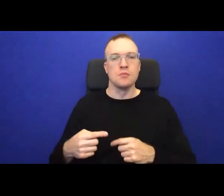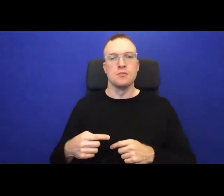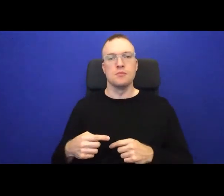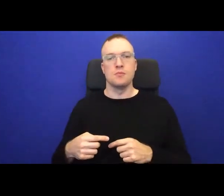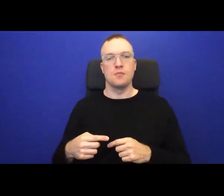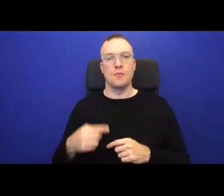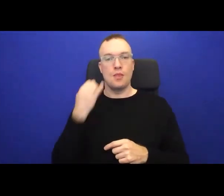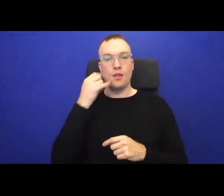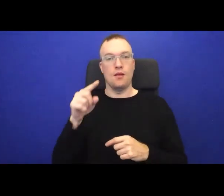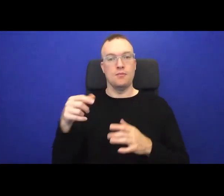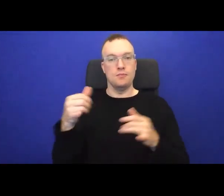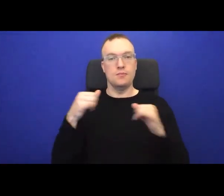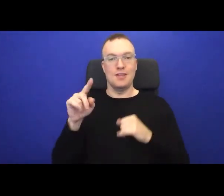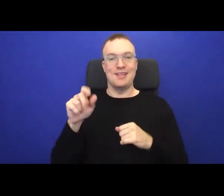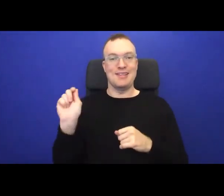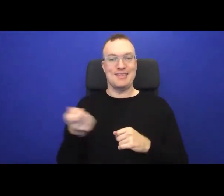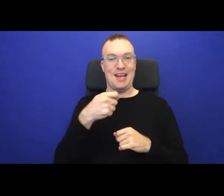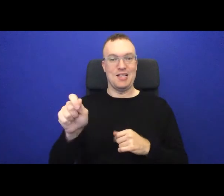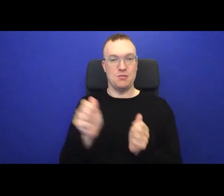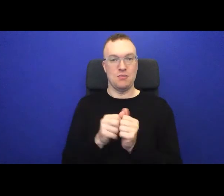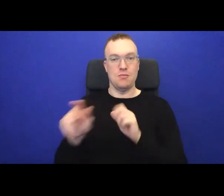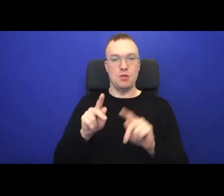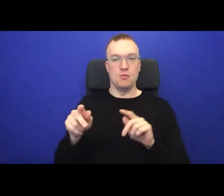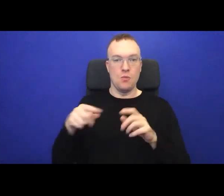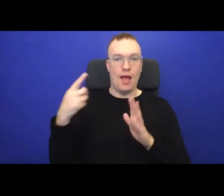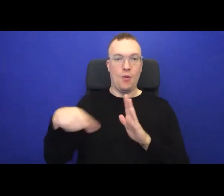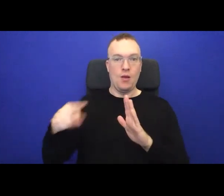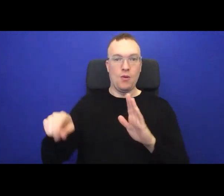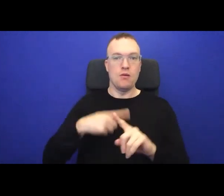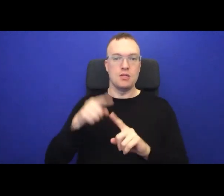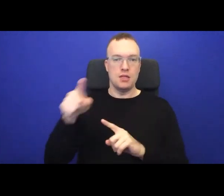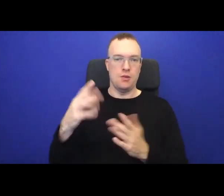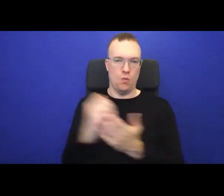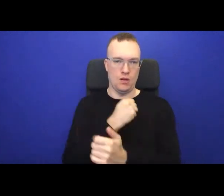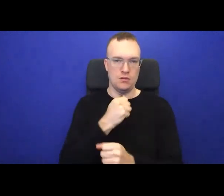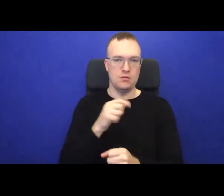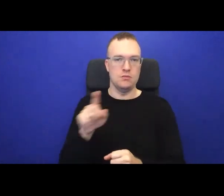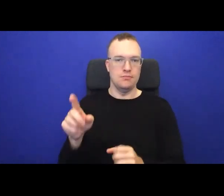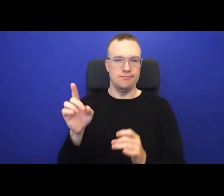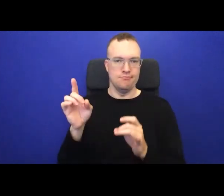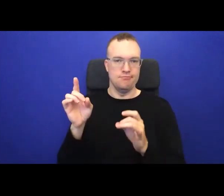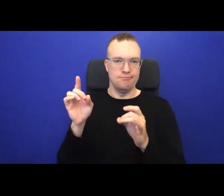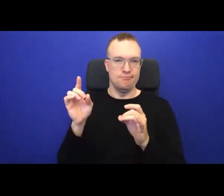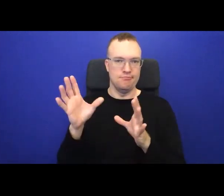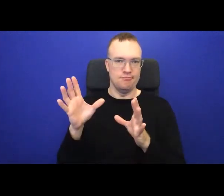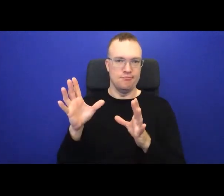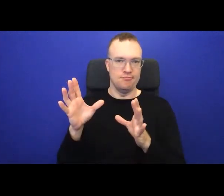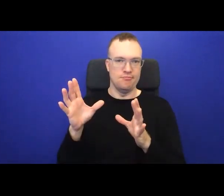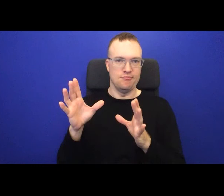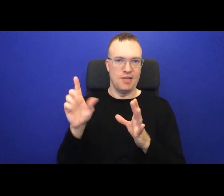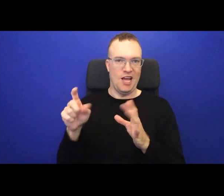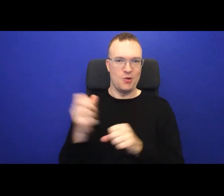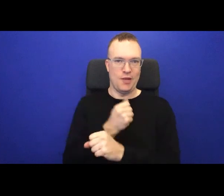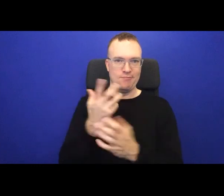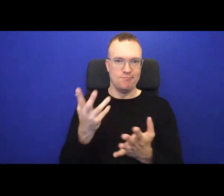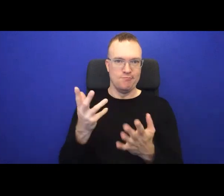If you play tennis with anyone, you basically play for hours until he won. So he was a horribly competitive kind of person.